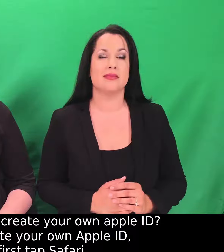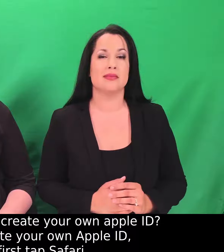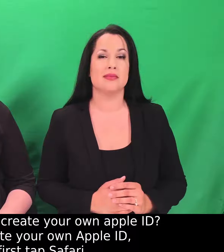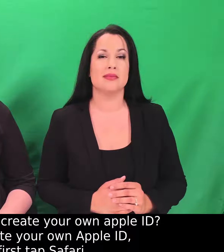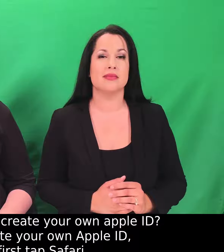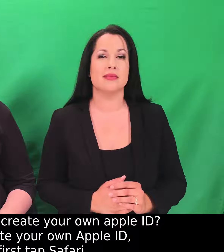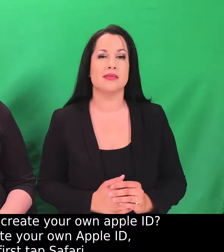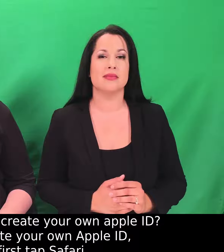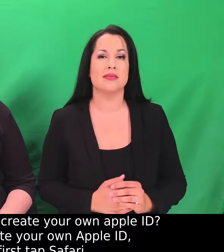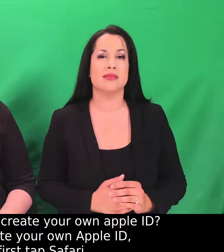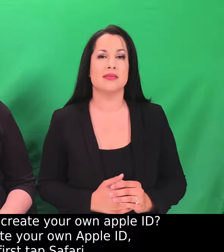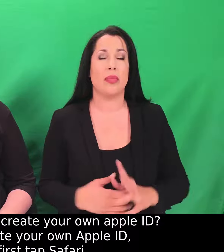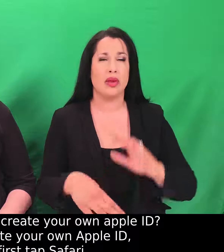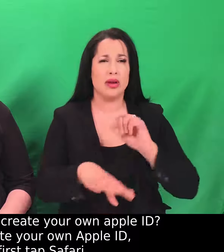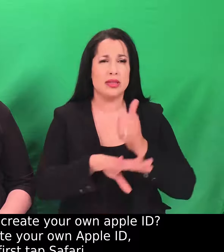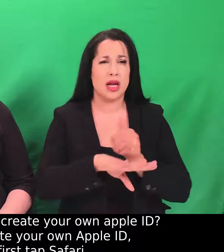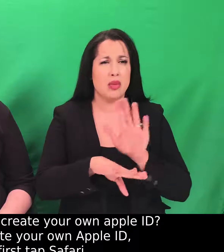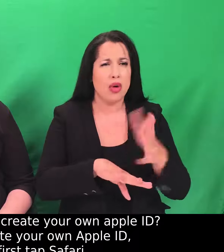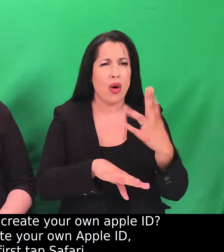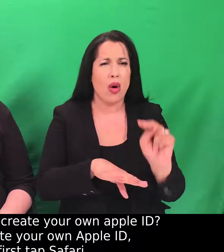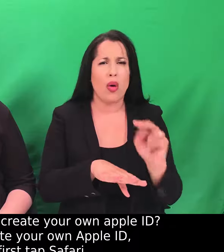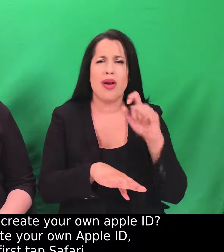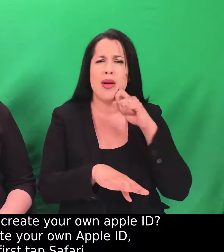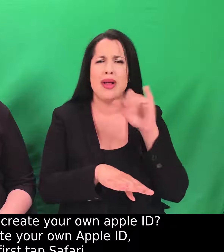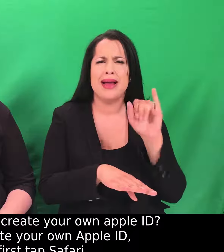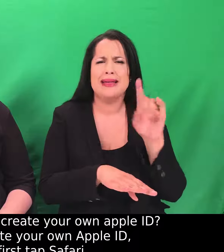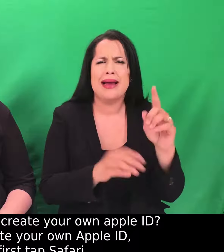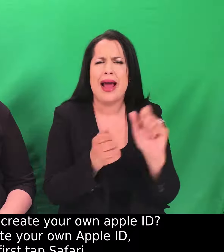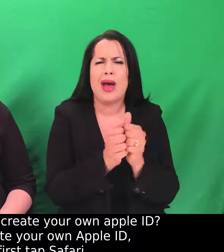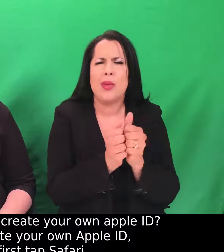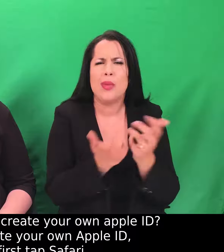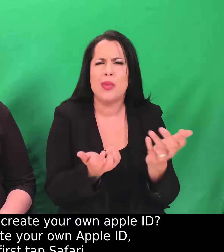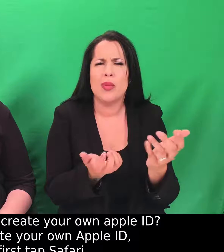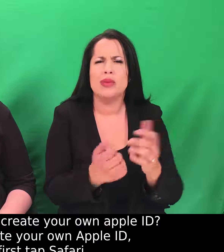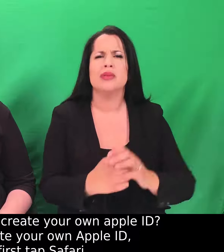How do you create your own Apple ID?